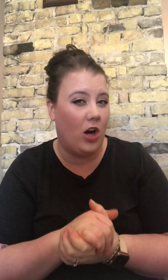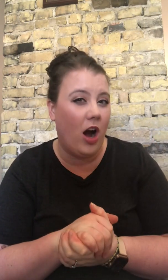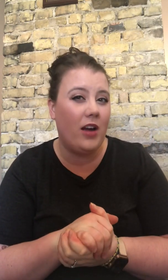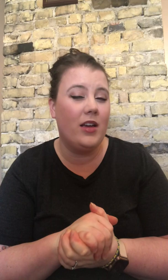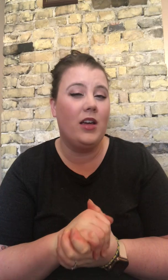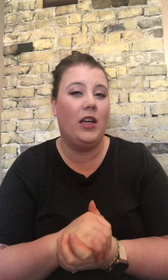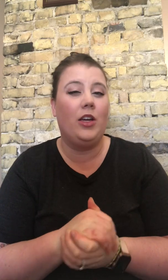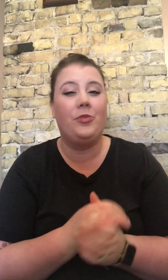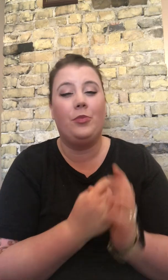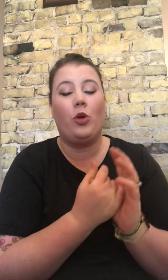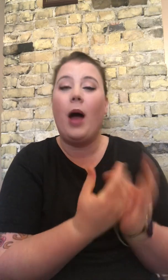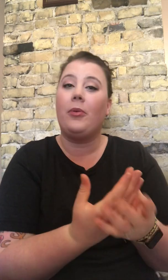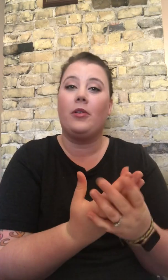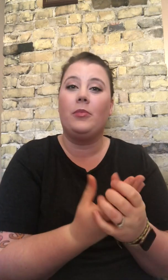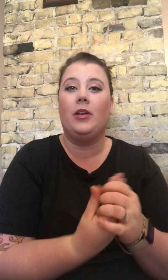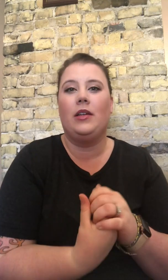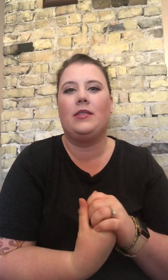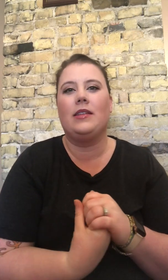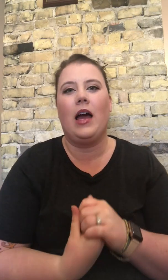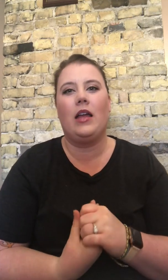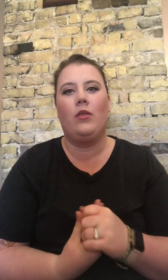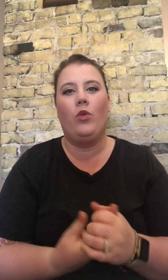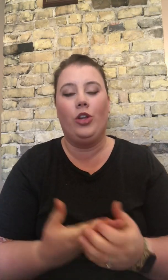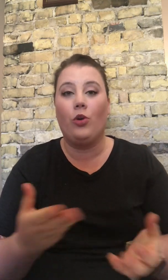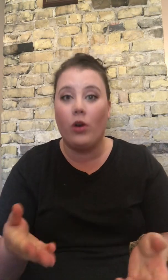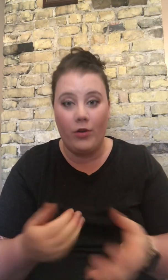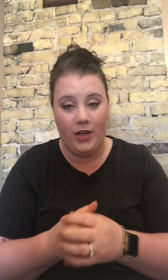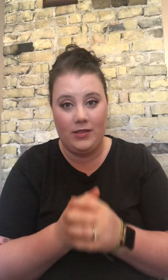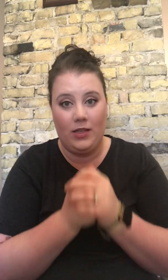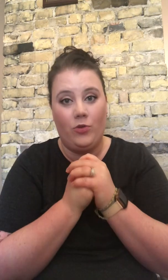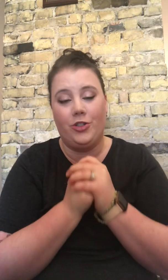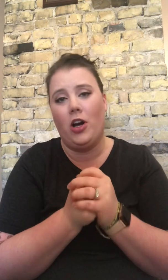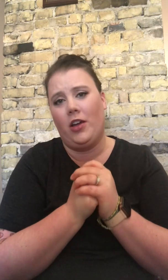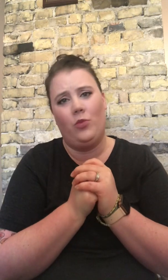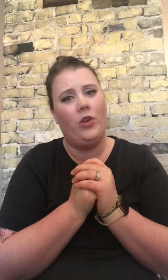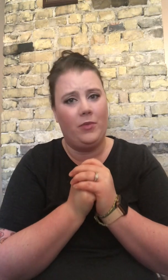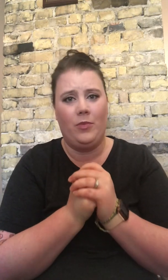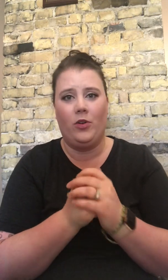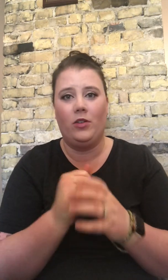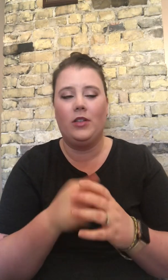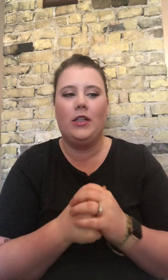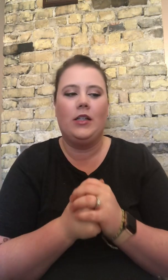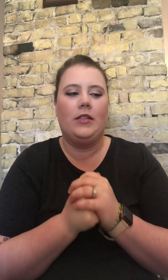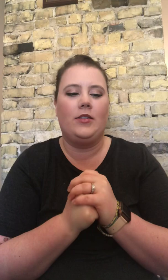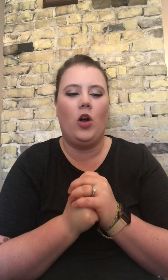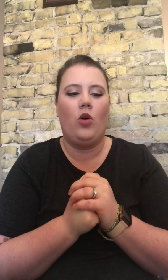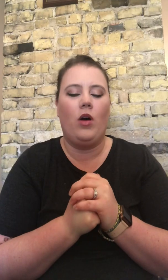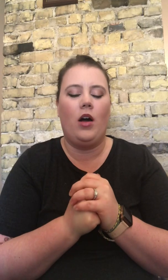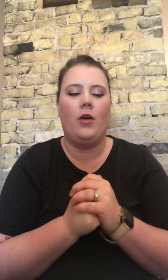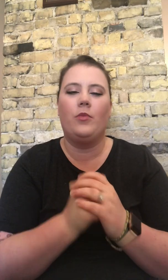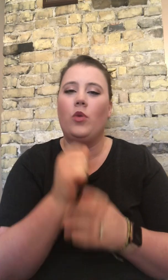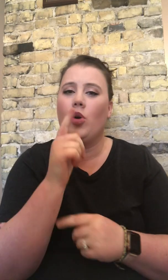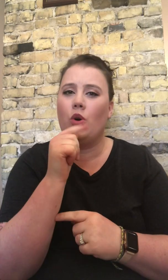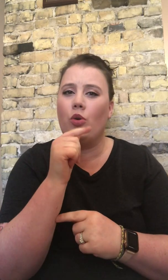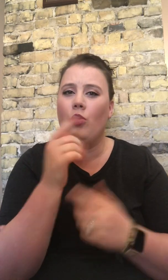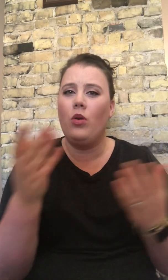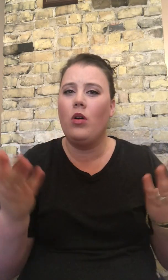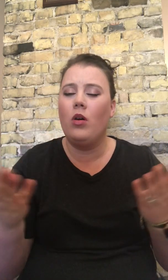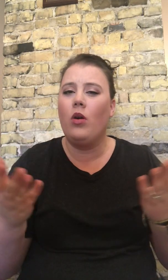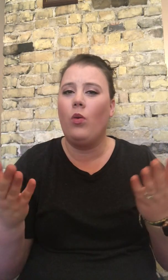talk. It could be proper, but it's not what you are going to see when you're talking with people. So, who,